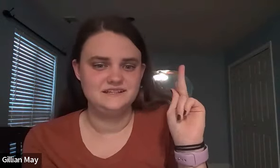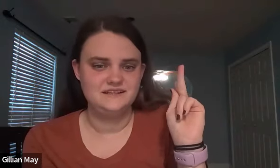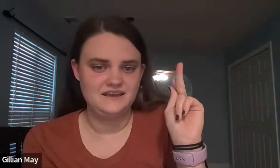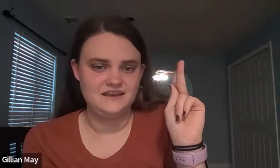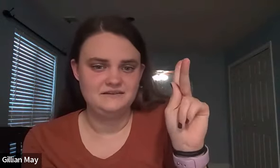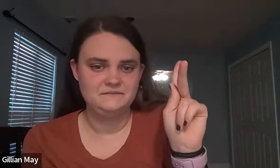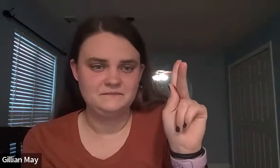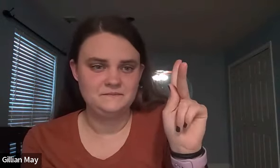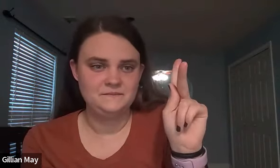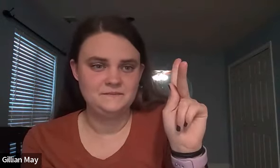K.